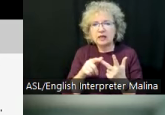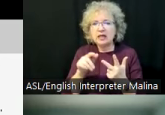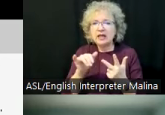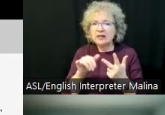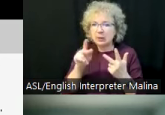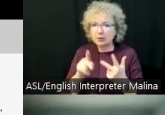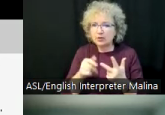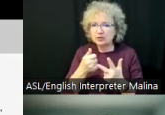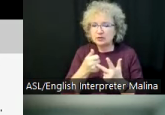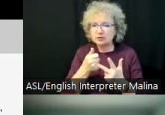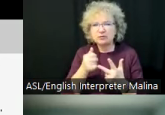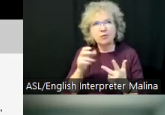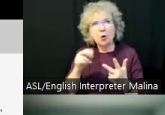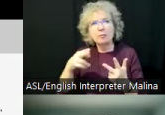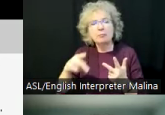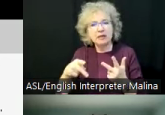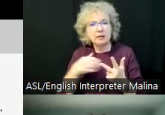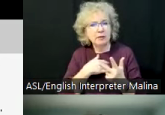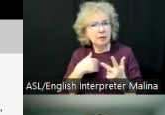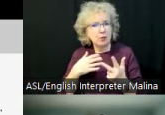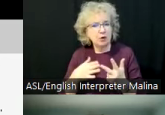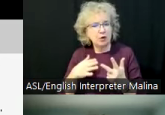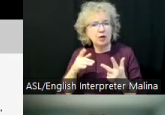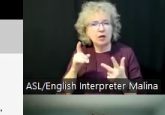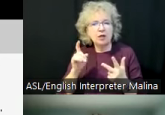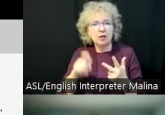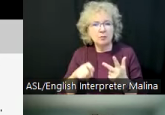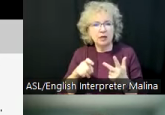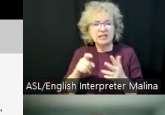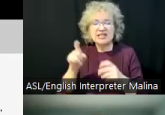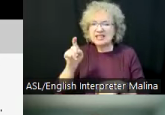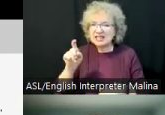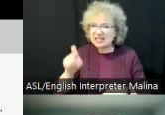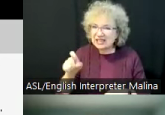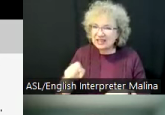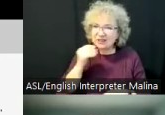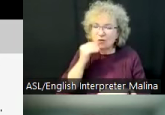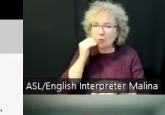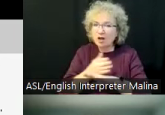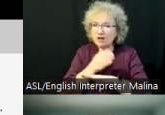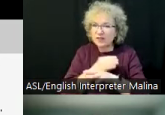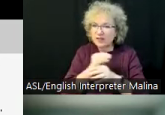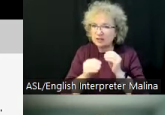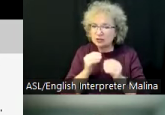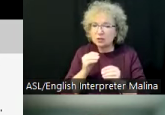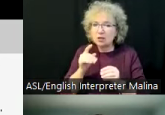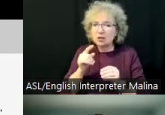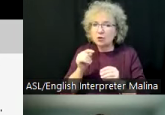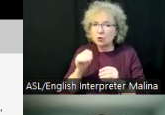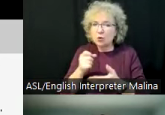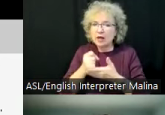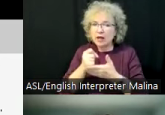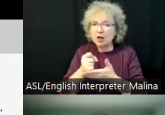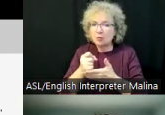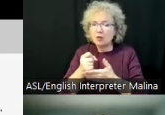or the OHP member must need the home modification to help prevent